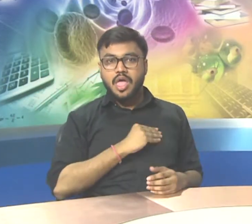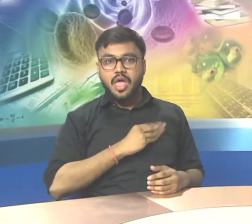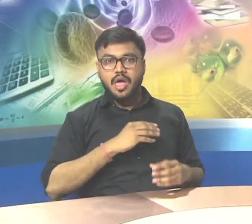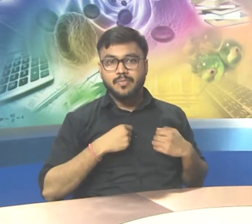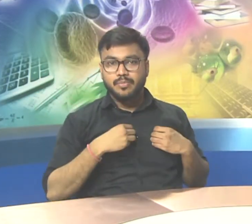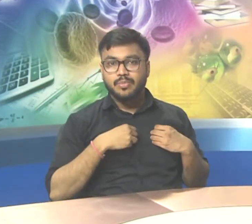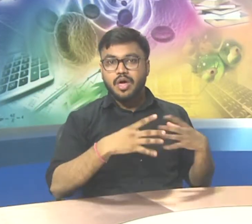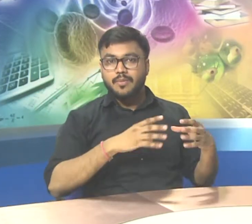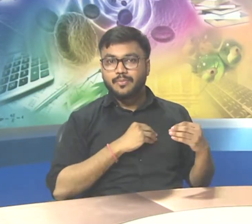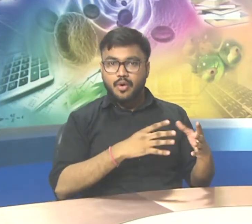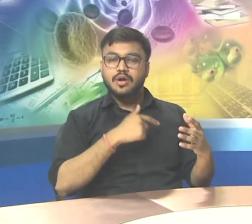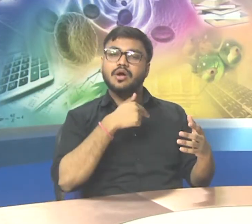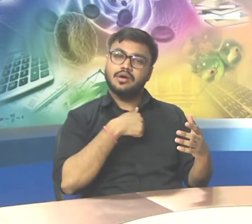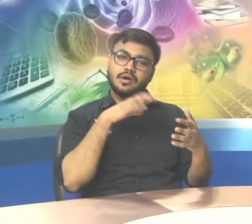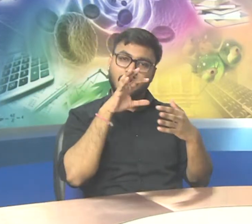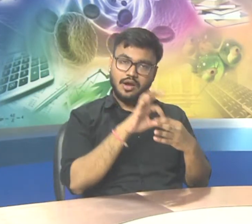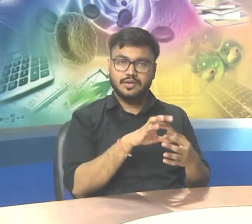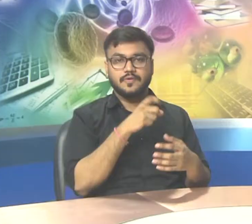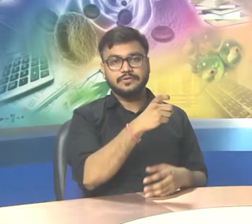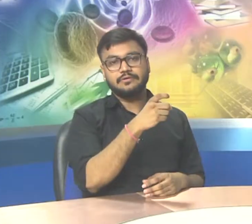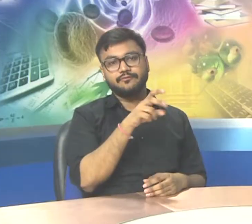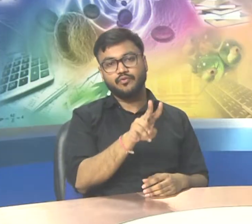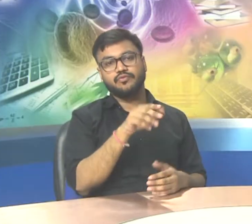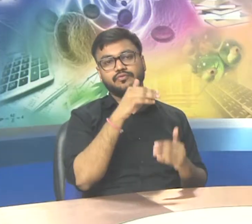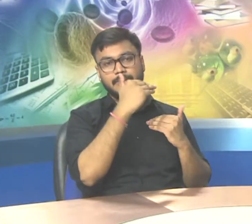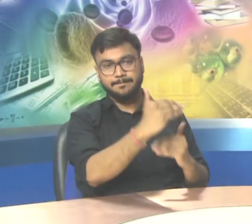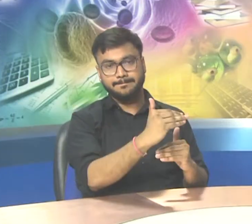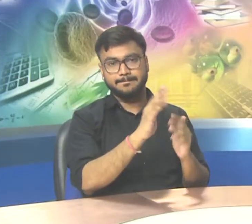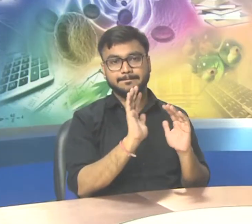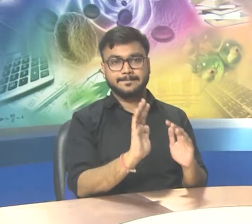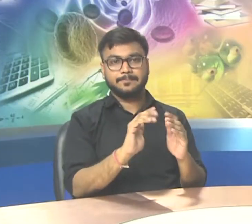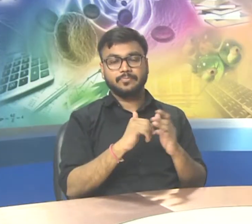An exercise of waste from the body.